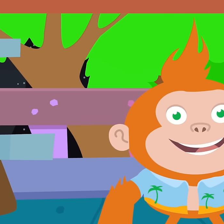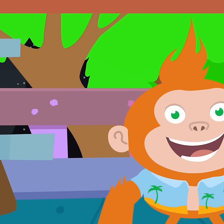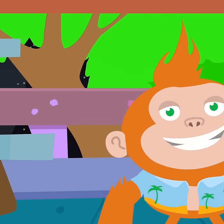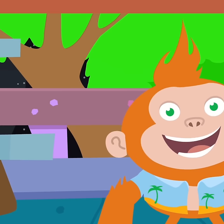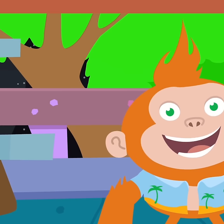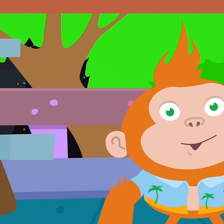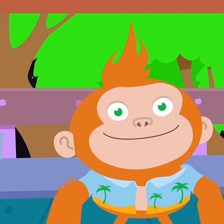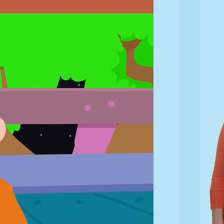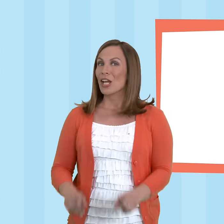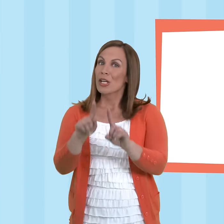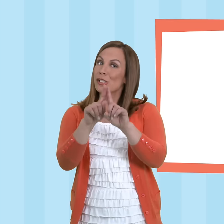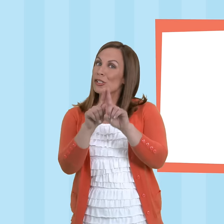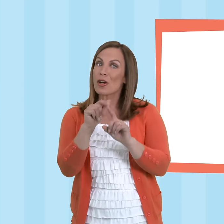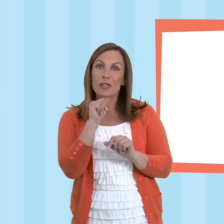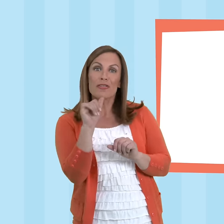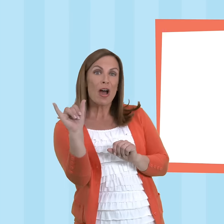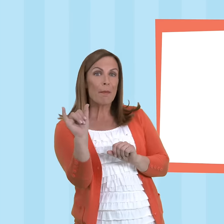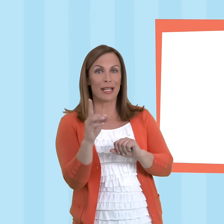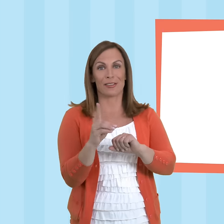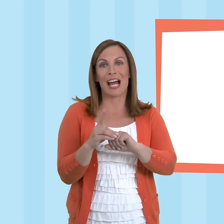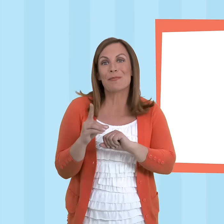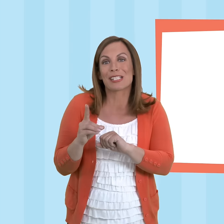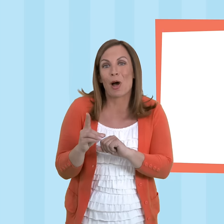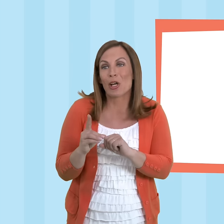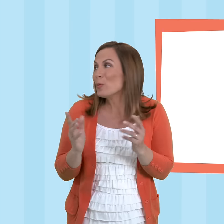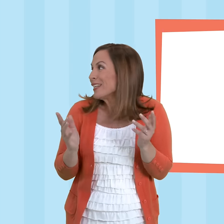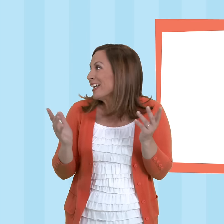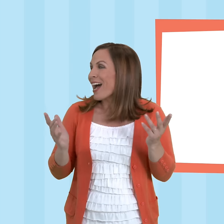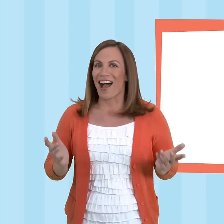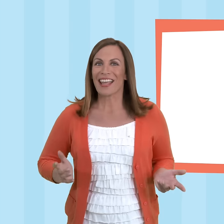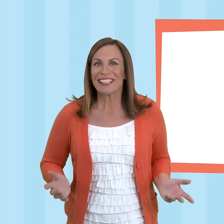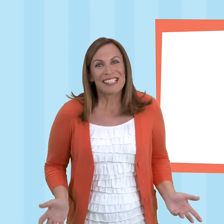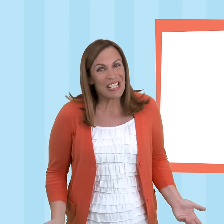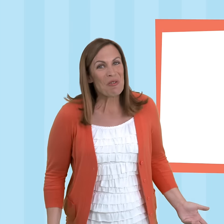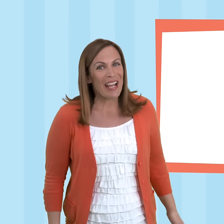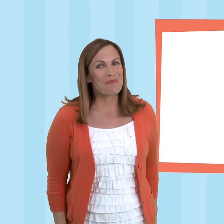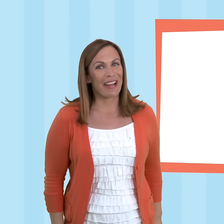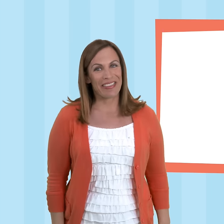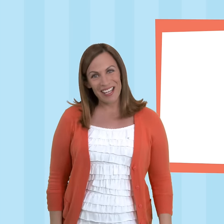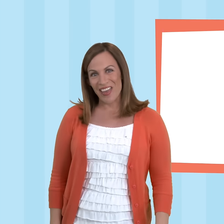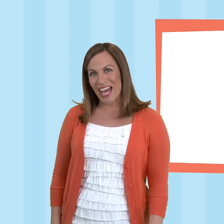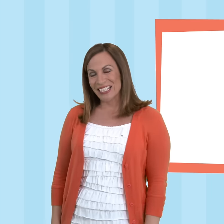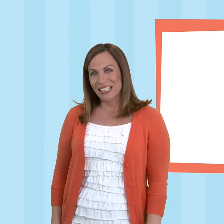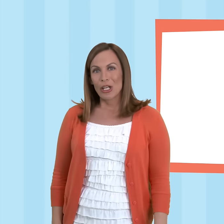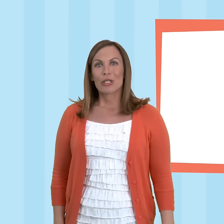a star. Stars are not made of diamonds, Bongo, but I can see why you might think that. You